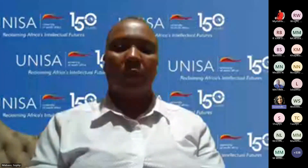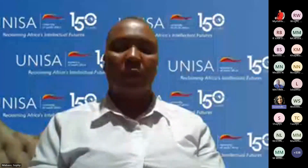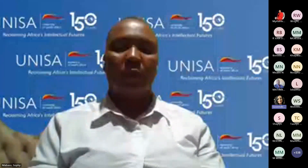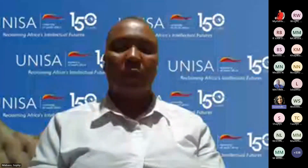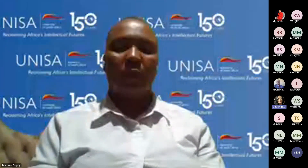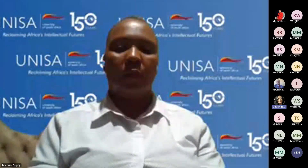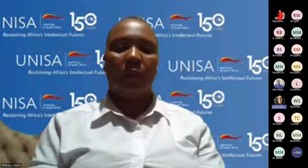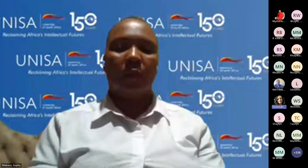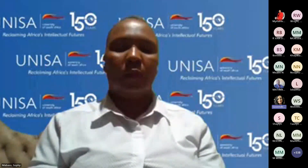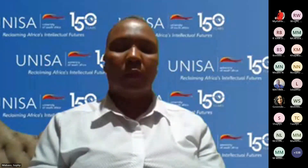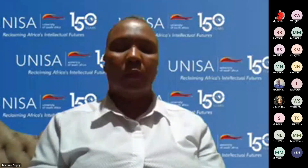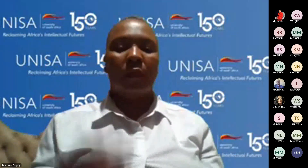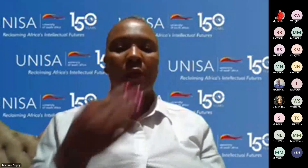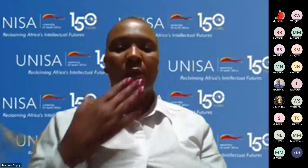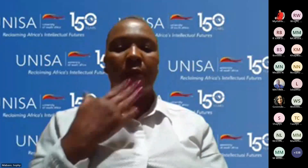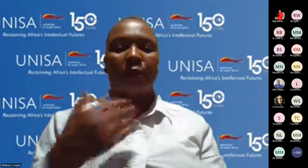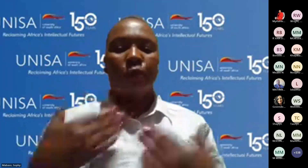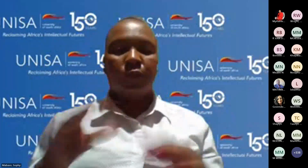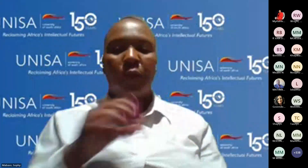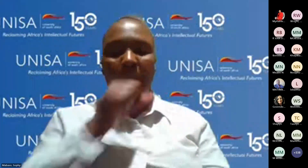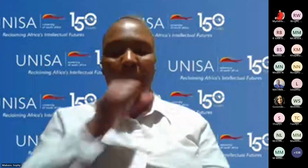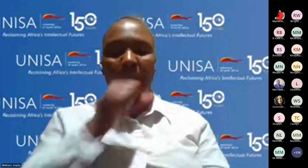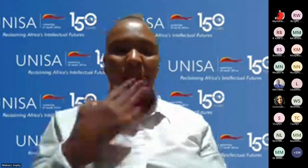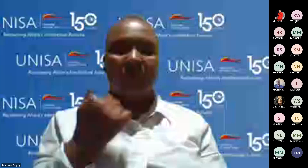Imbali, please unmute.